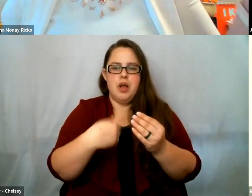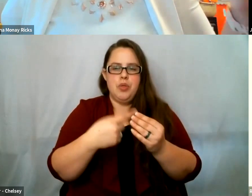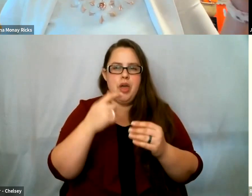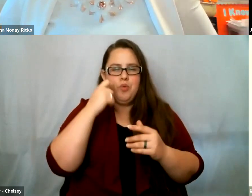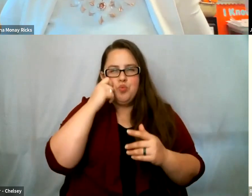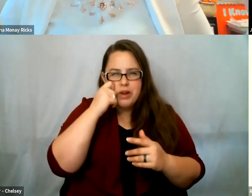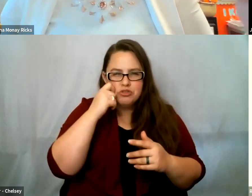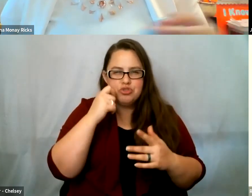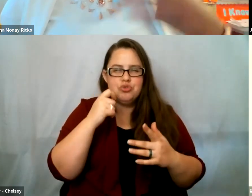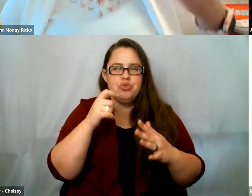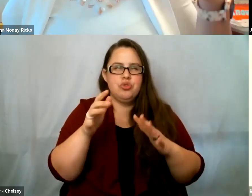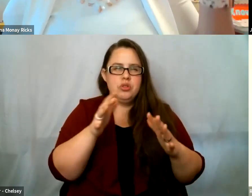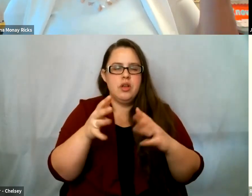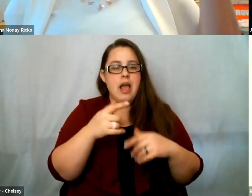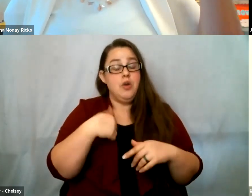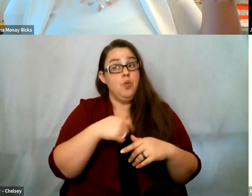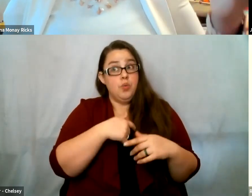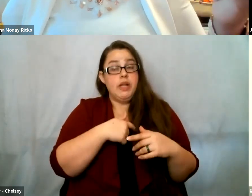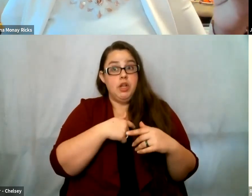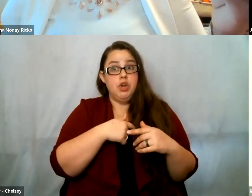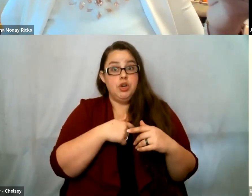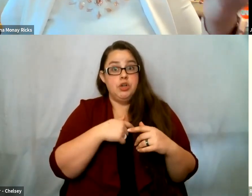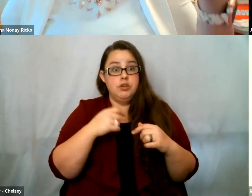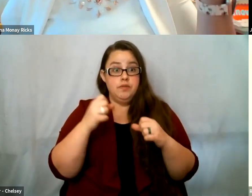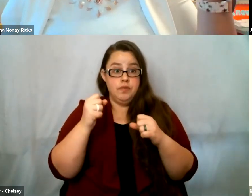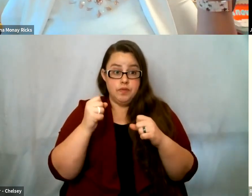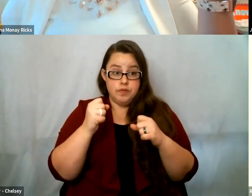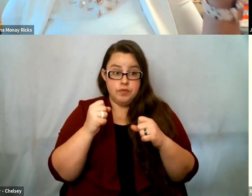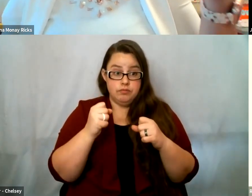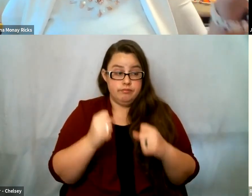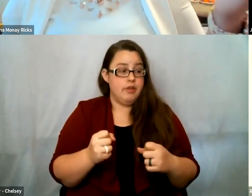are very much in a racially,